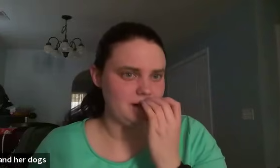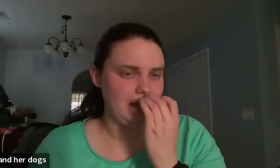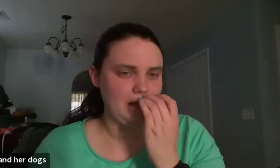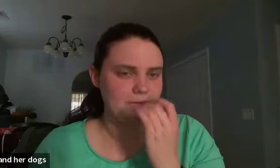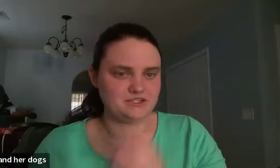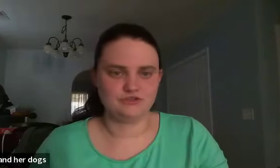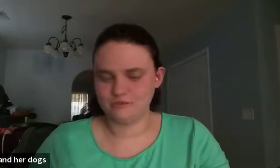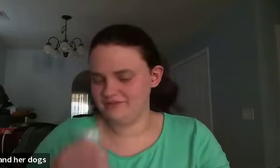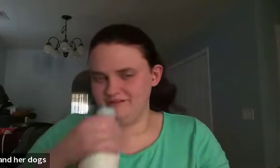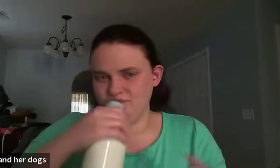my elementary group.